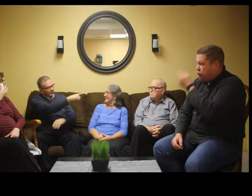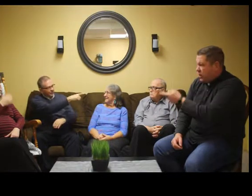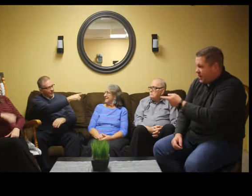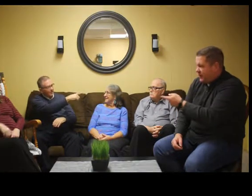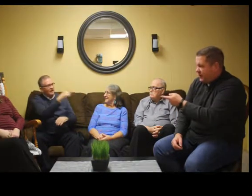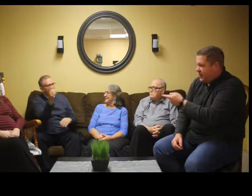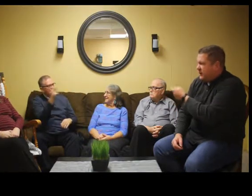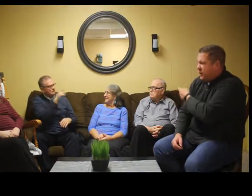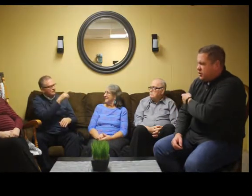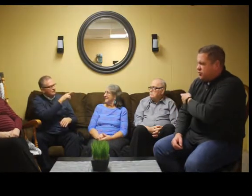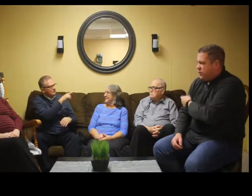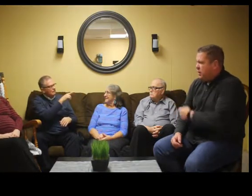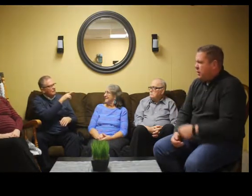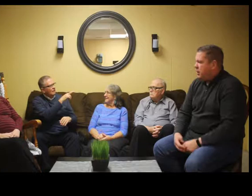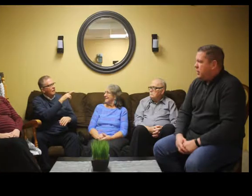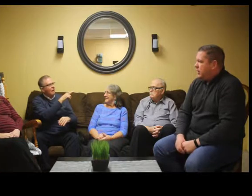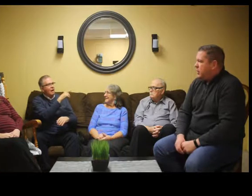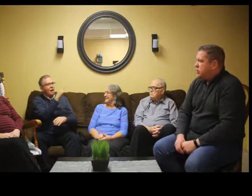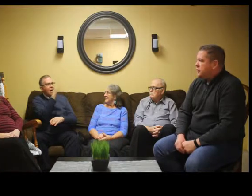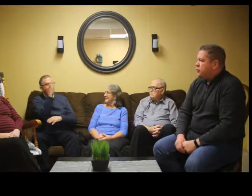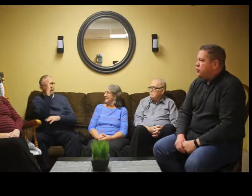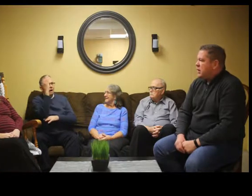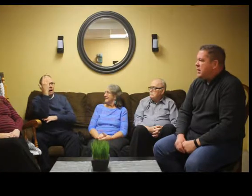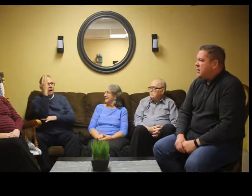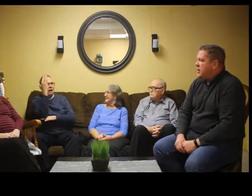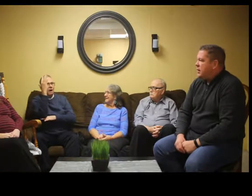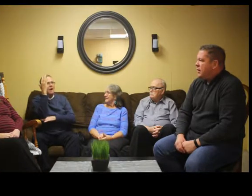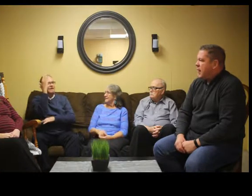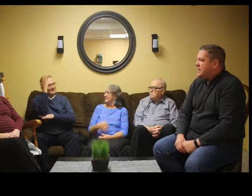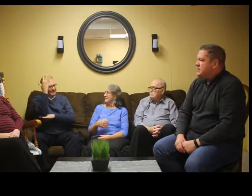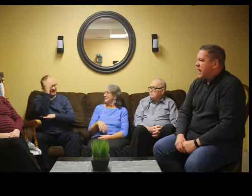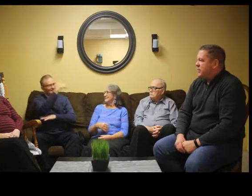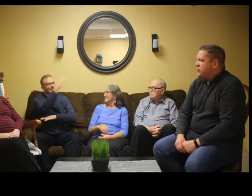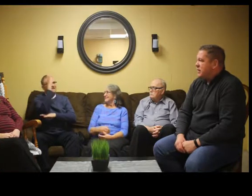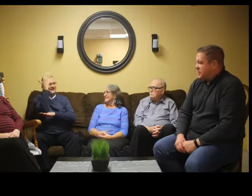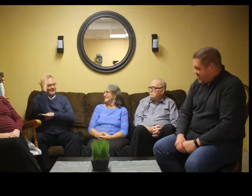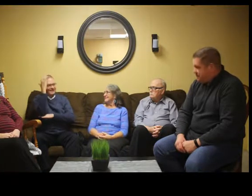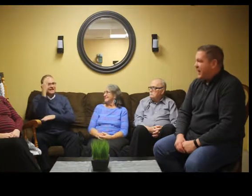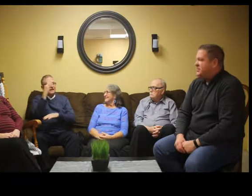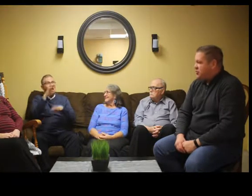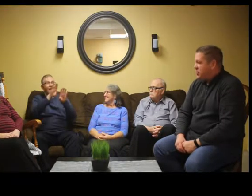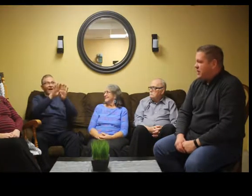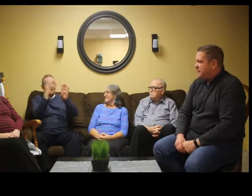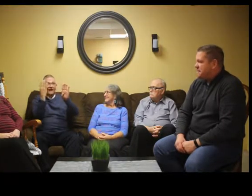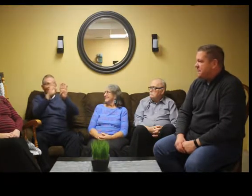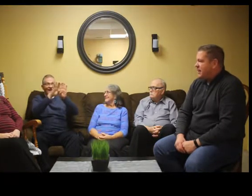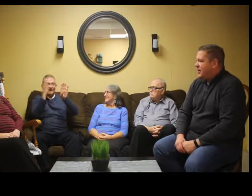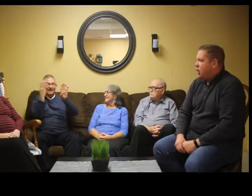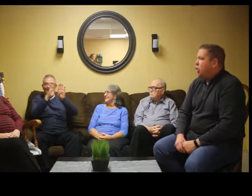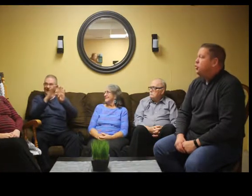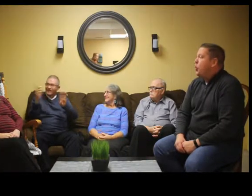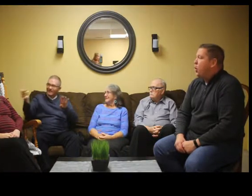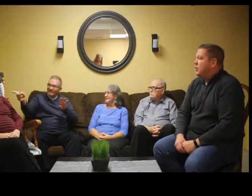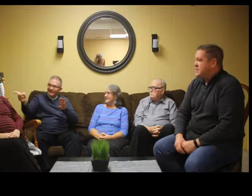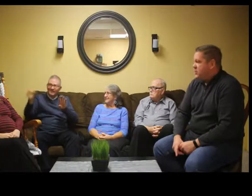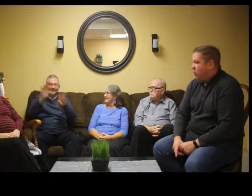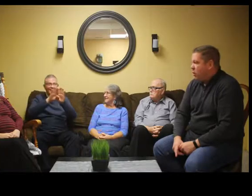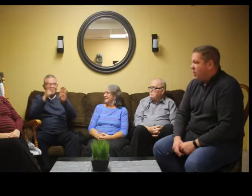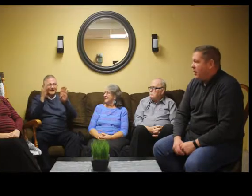Tree. There's a tree. He looked at the tree, and he signed tree, and I said, yep, that's a tree. A door. See the door? This